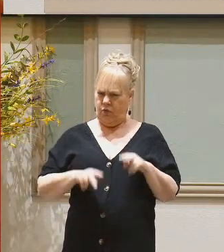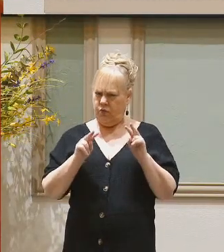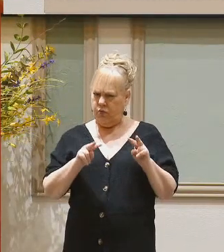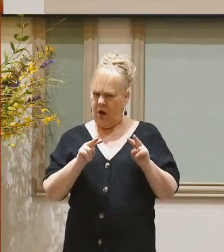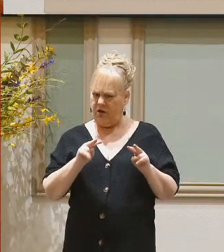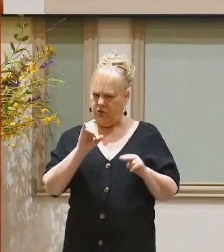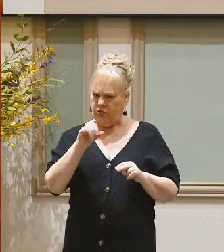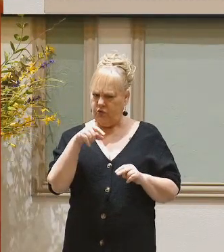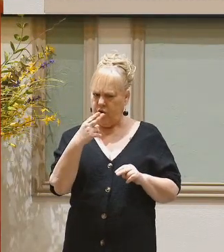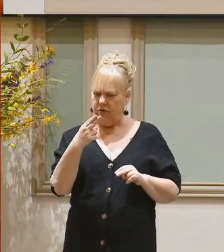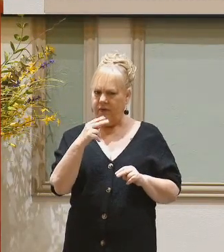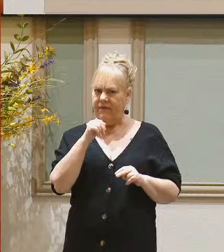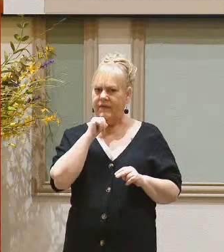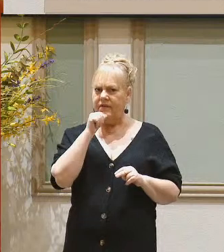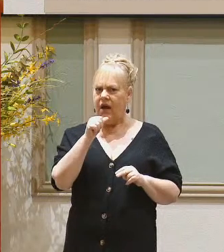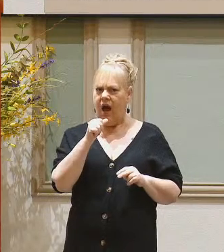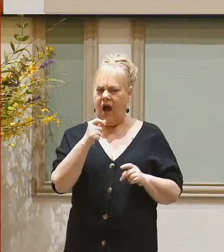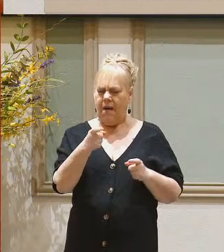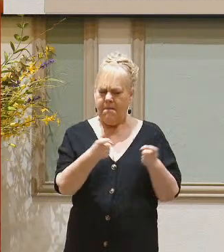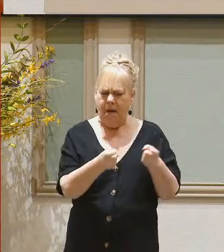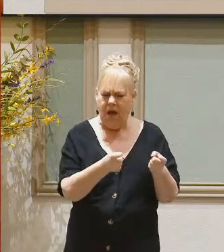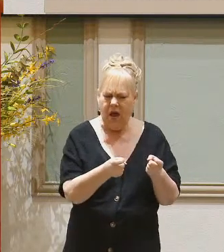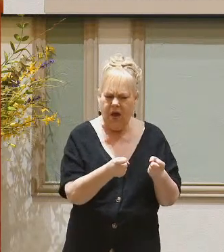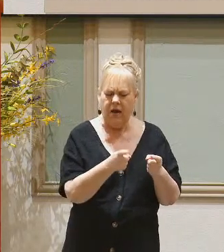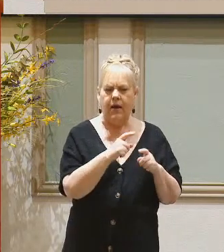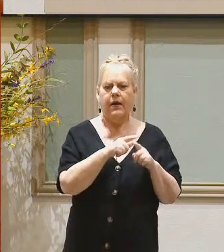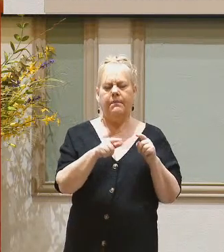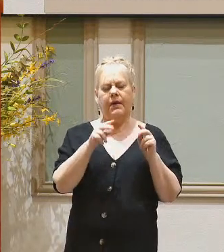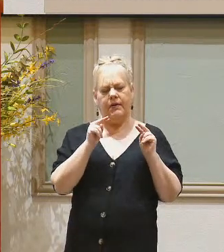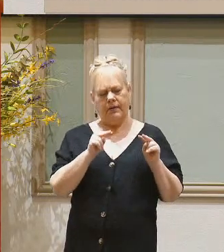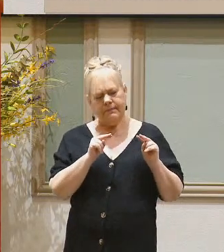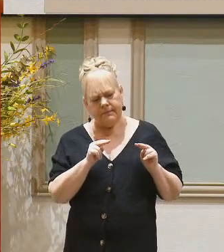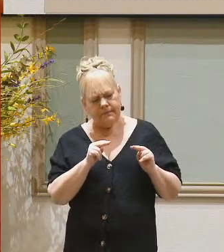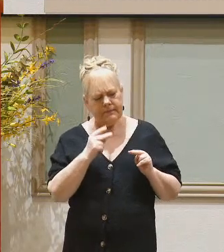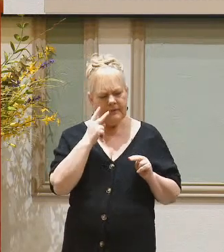Joseph as well, not micromanaging him, but keeping an eye.